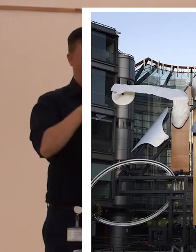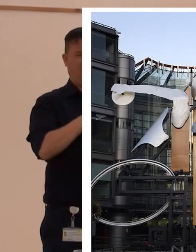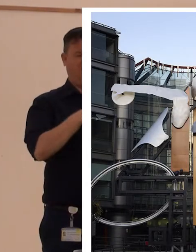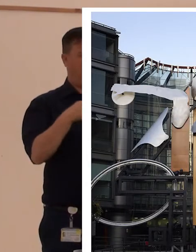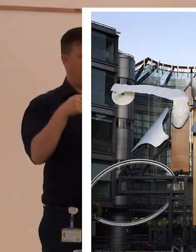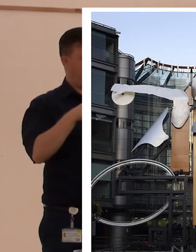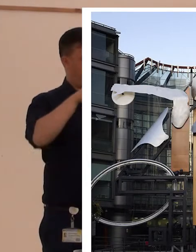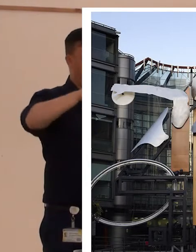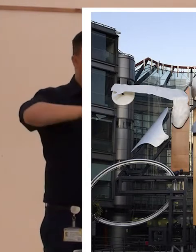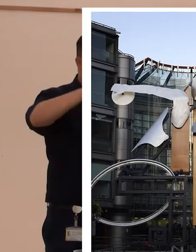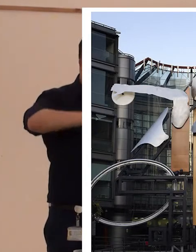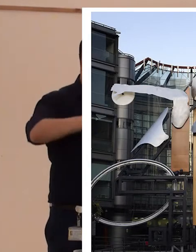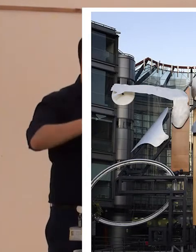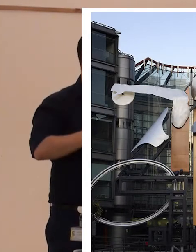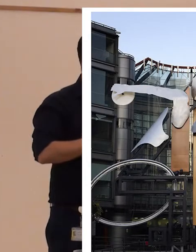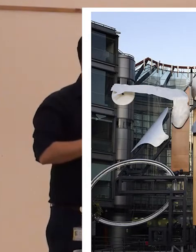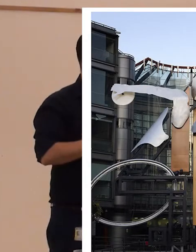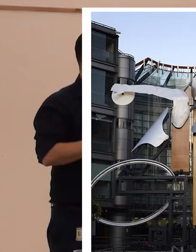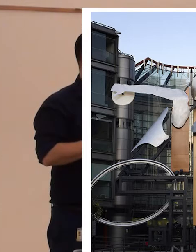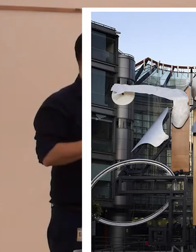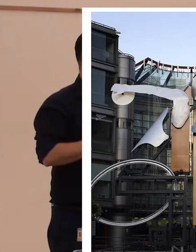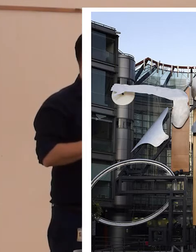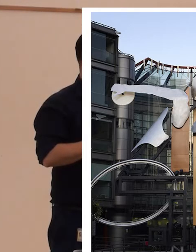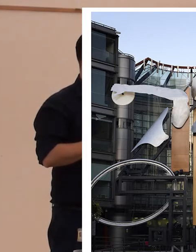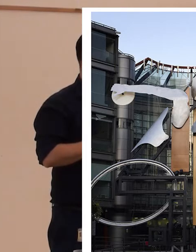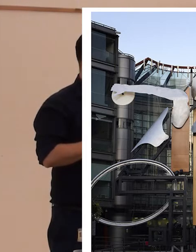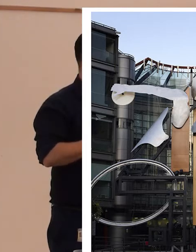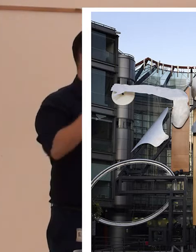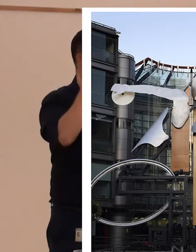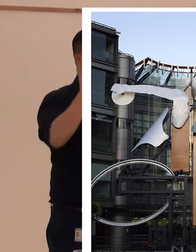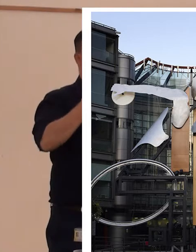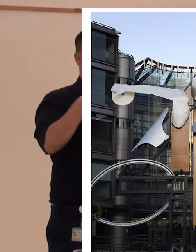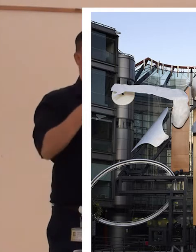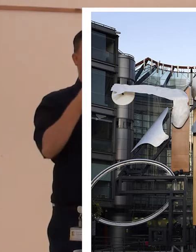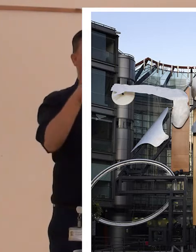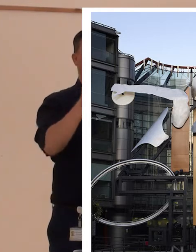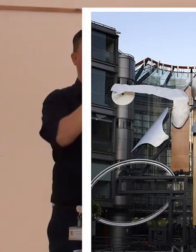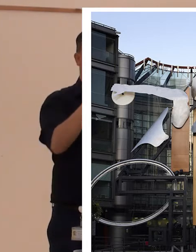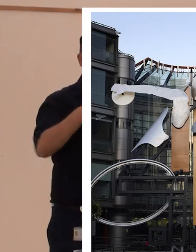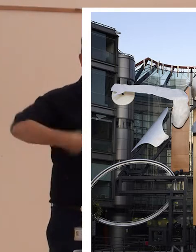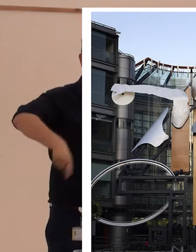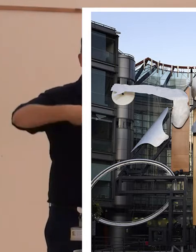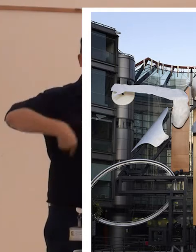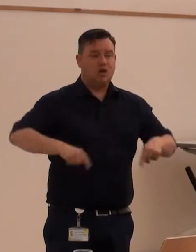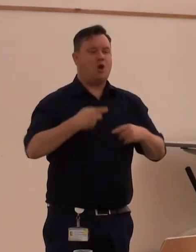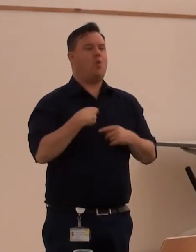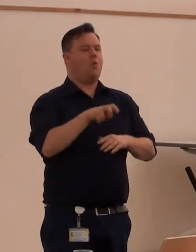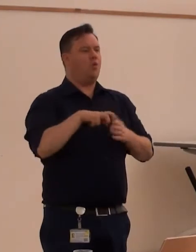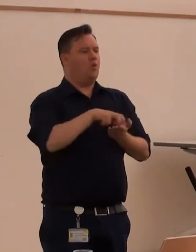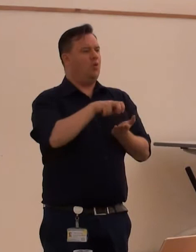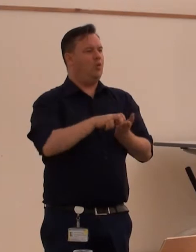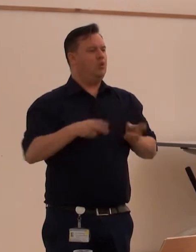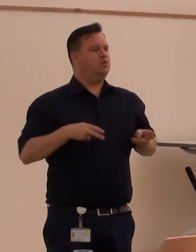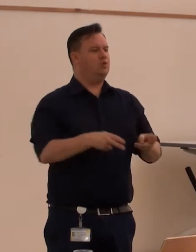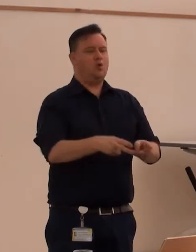scrutiny, who are largely by non-disabled people. So when we get on a bus in a wheelchair and walk down the street with a wine